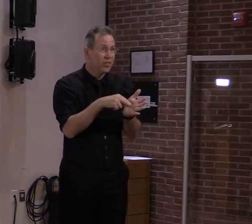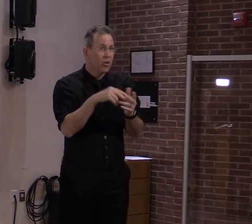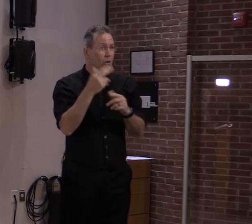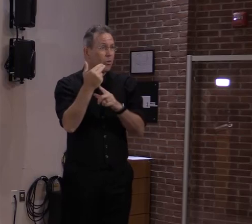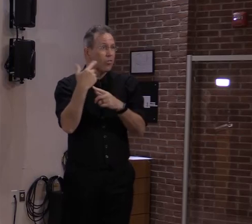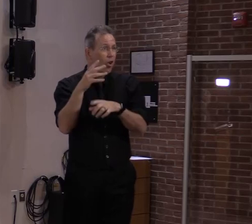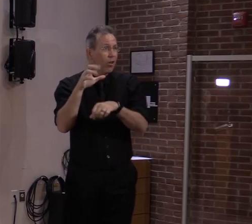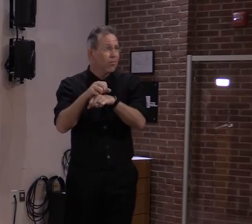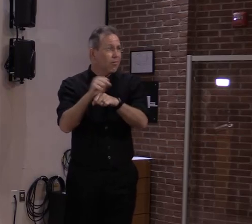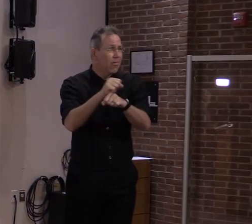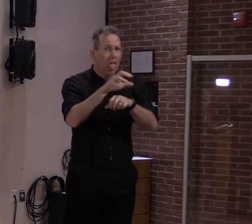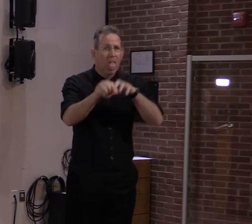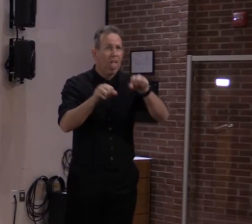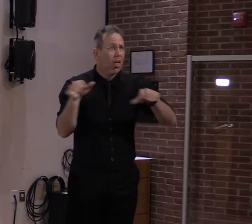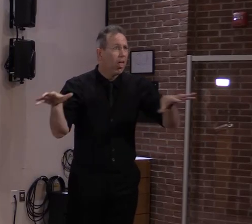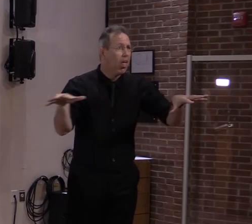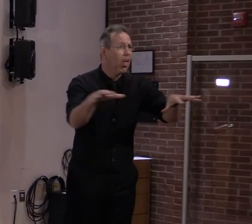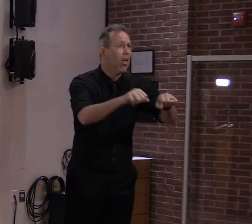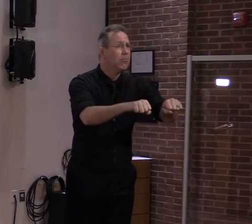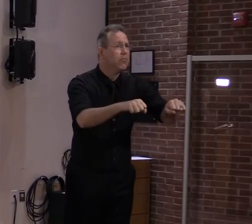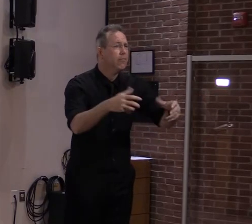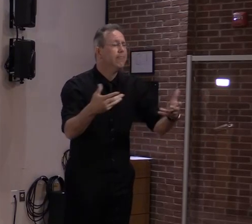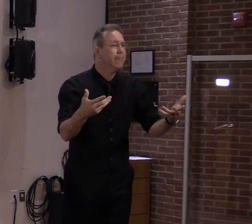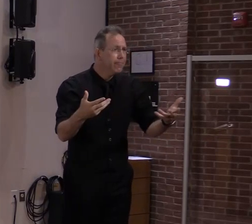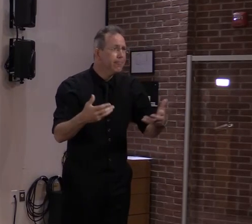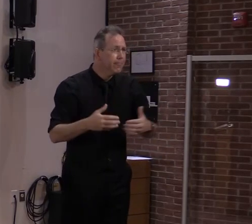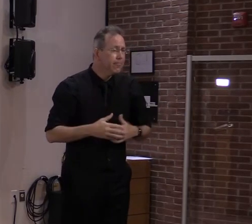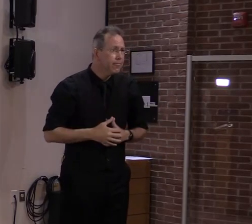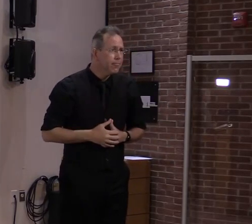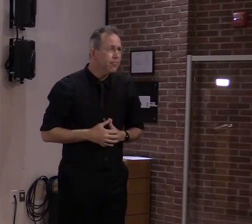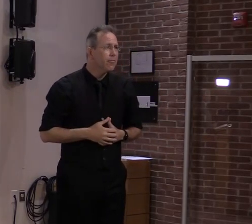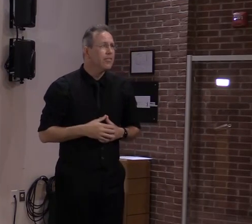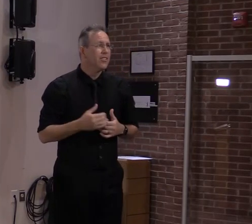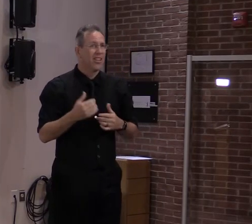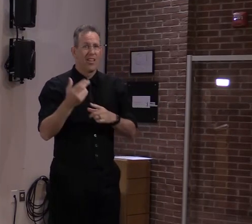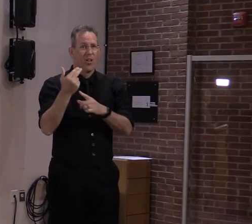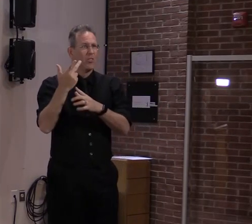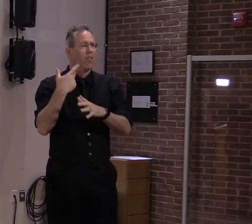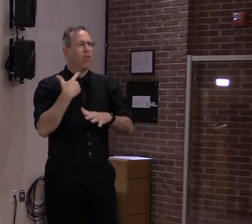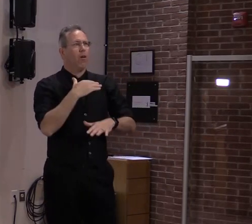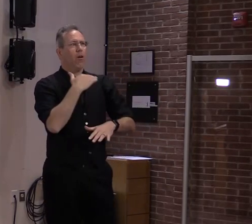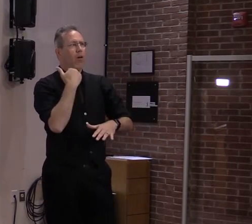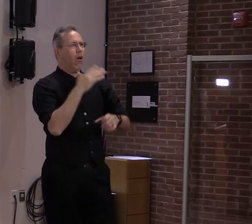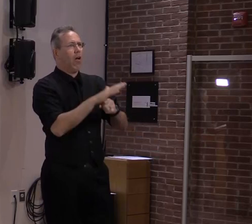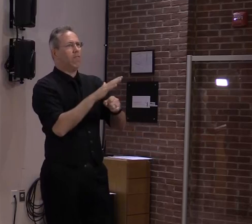aren't going to be available. So once we start putting eligibility criteria in,